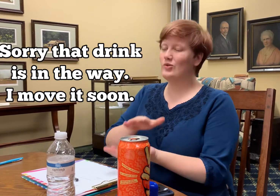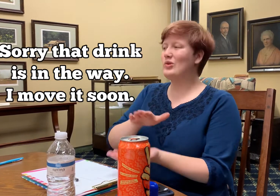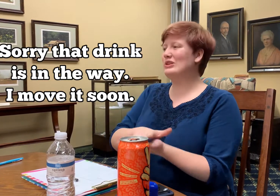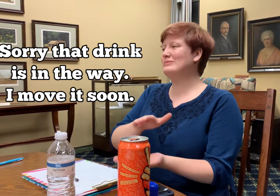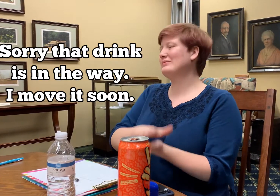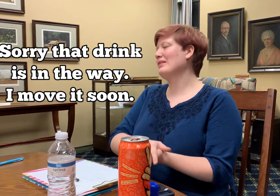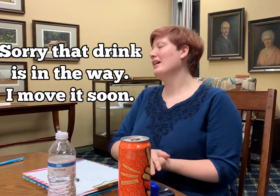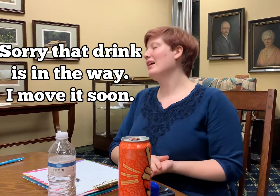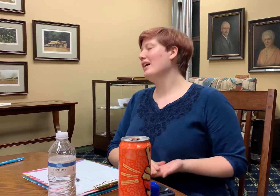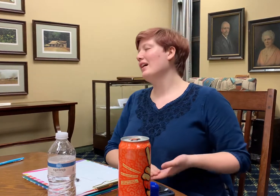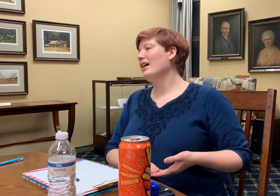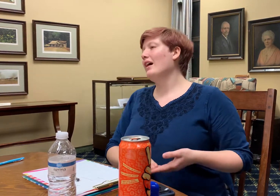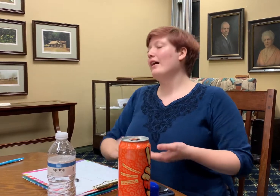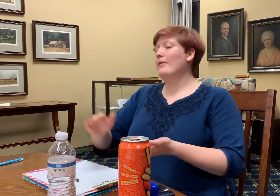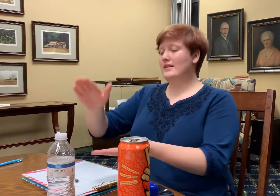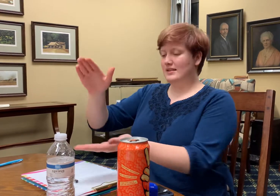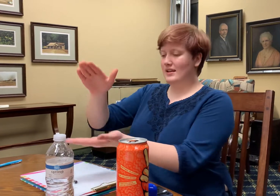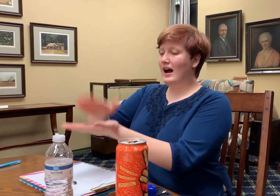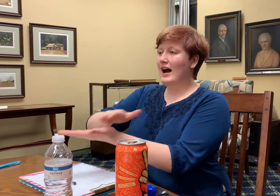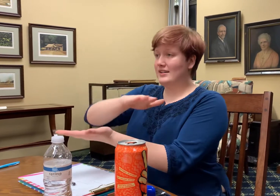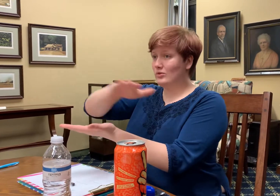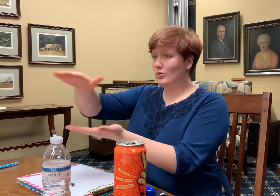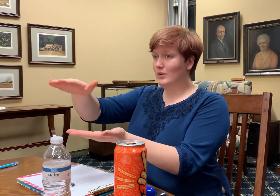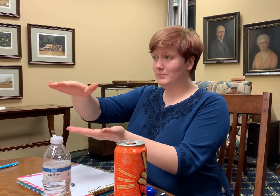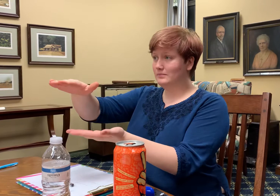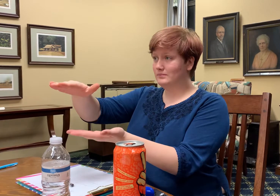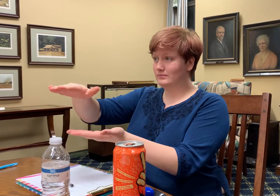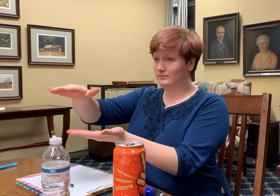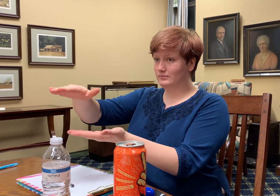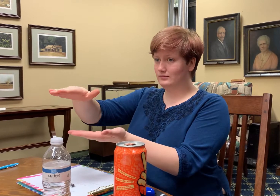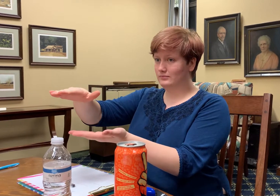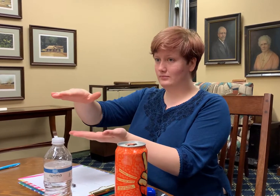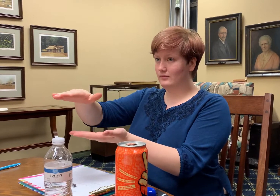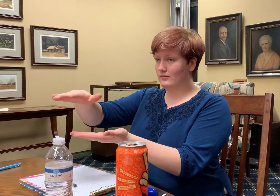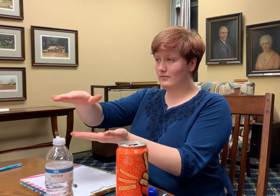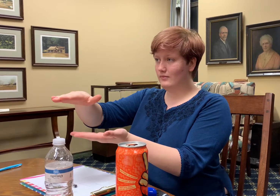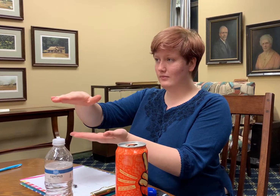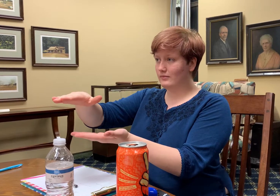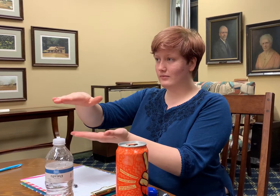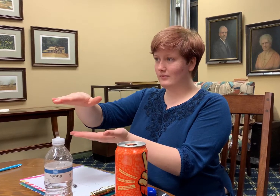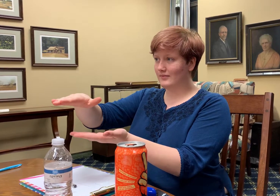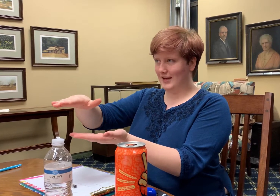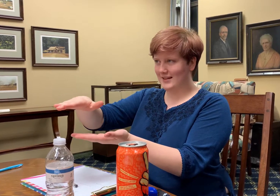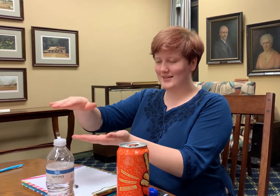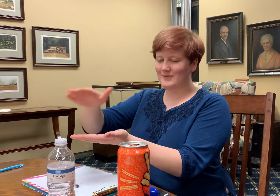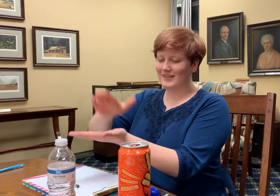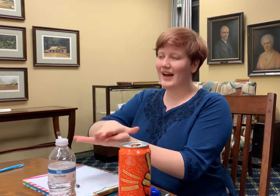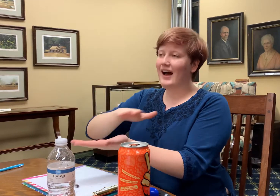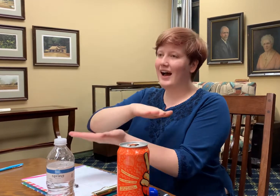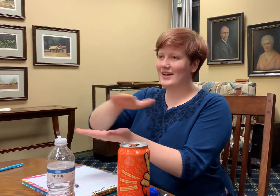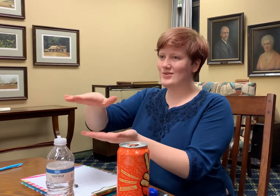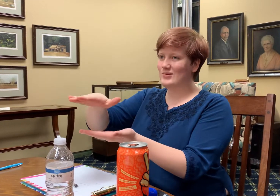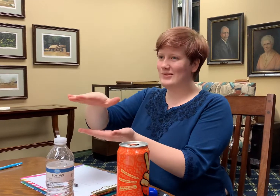School. This is high school. Is that supposed to be like it's crushing their spirits? Yes. School? Okay. High school.